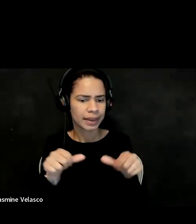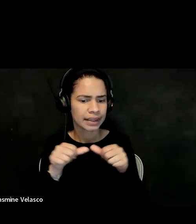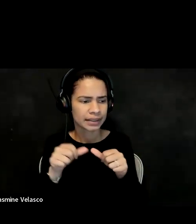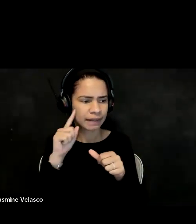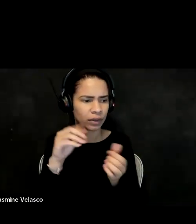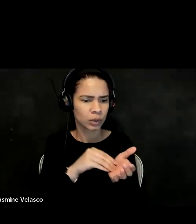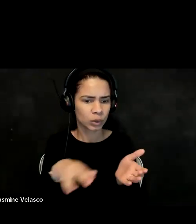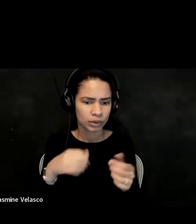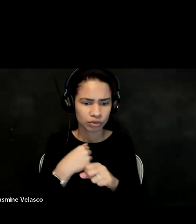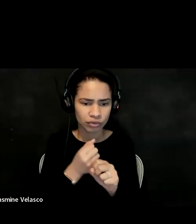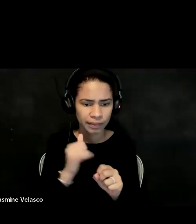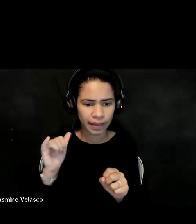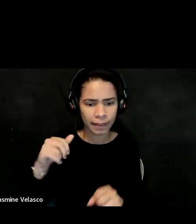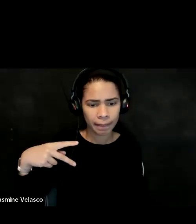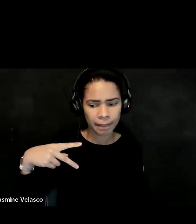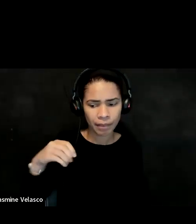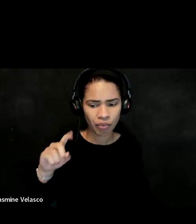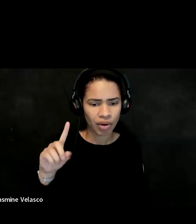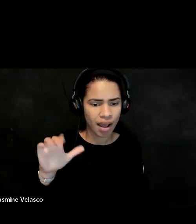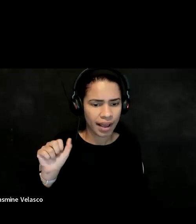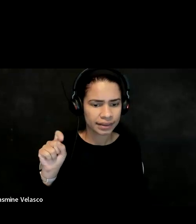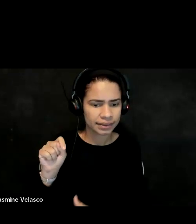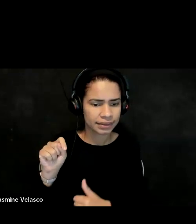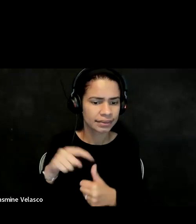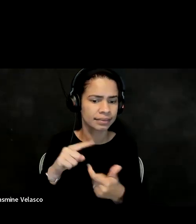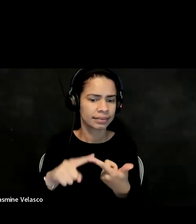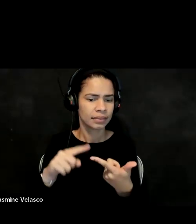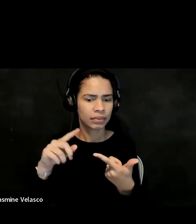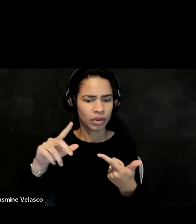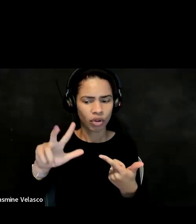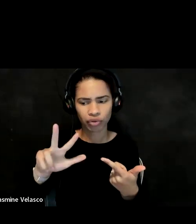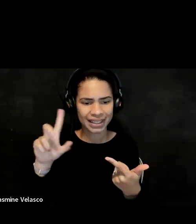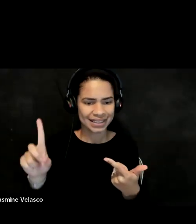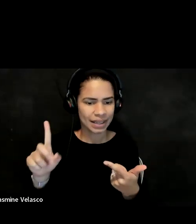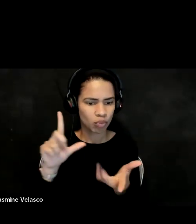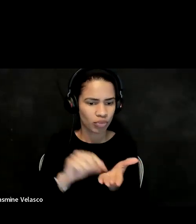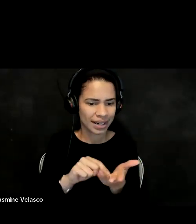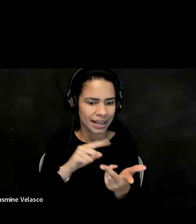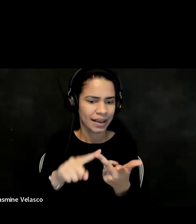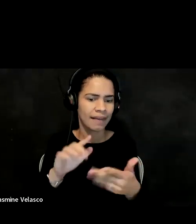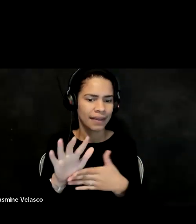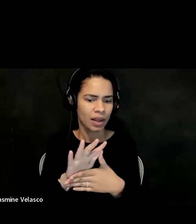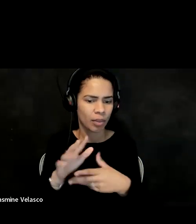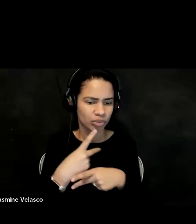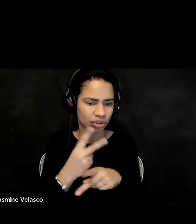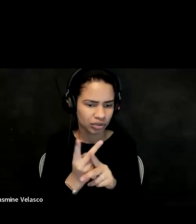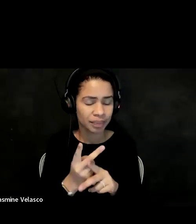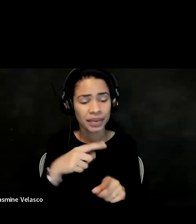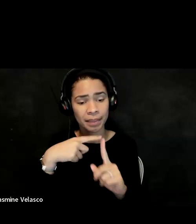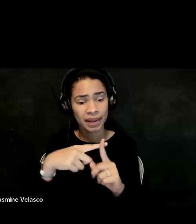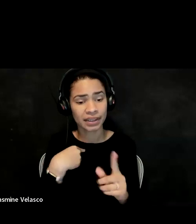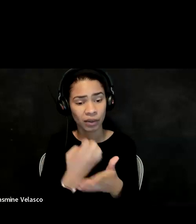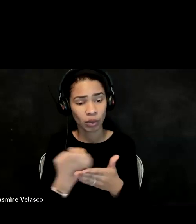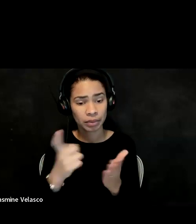student creation, like podcast studio, 3D printing, video production, and we also support equipment checkout program so that